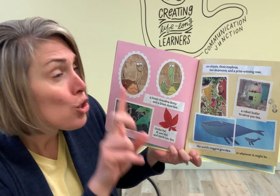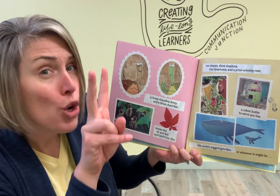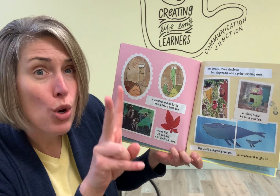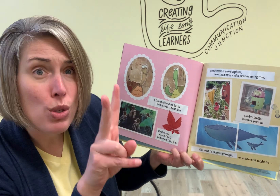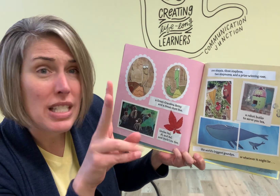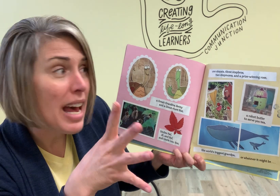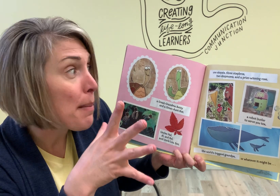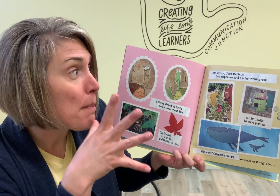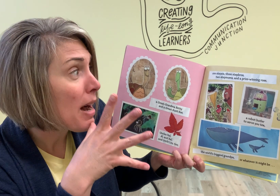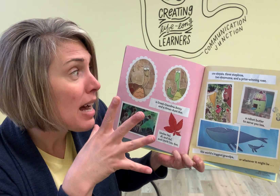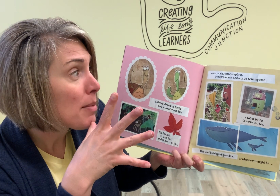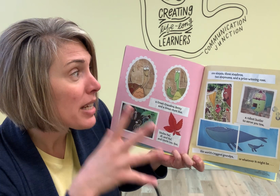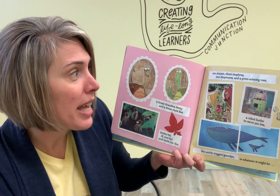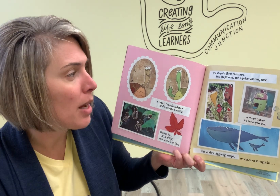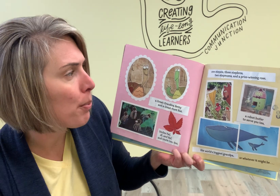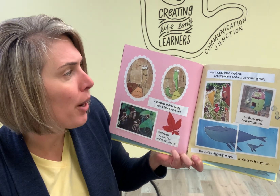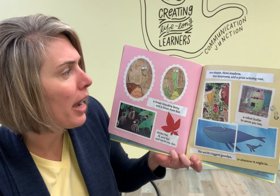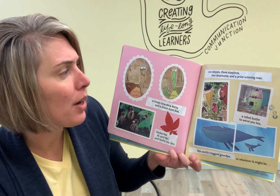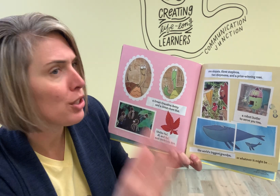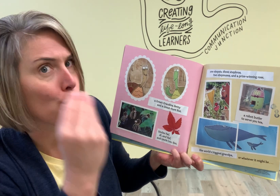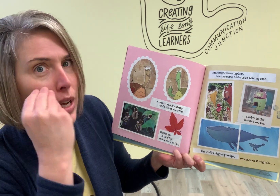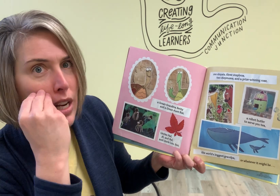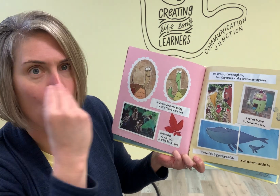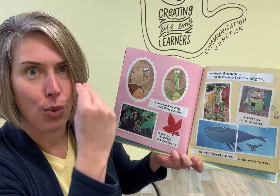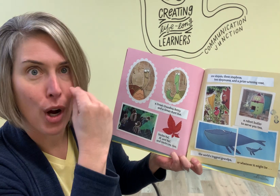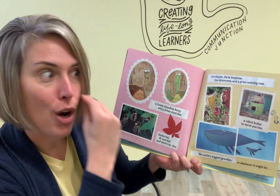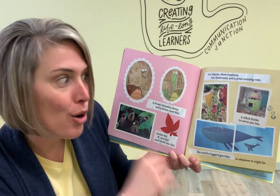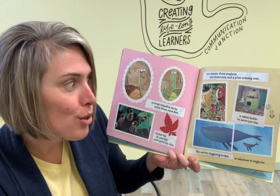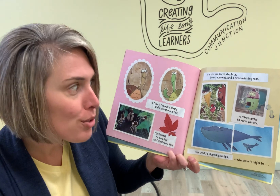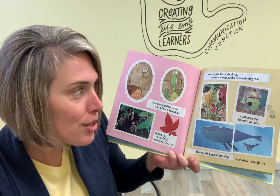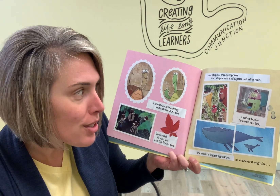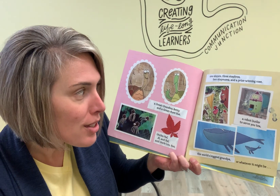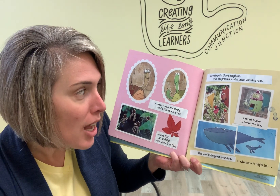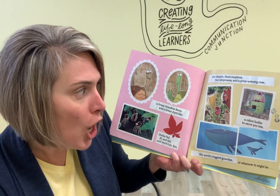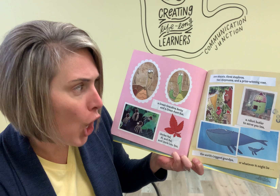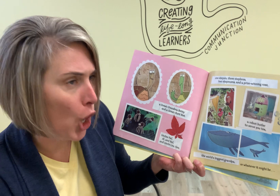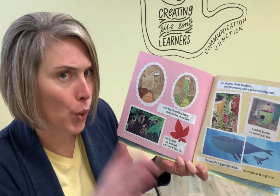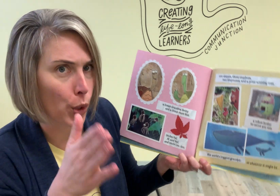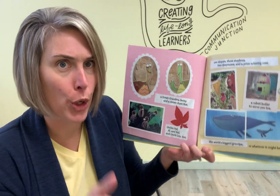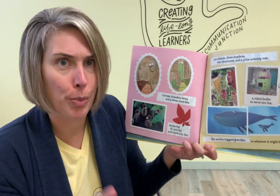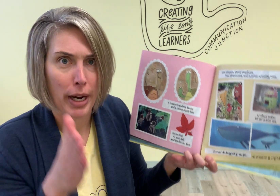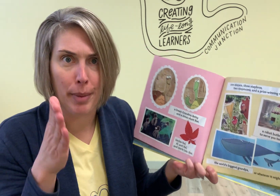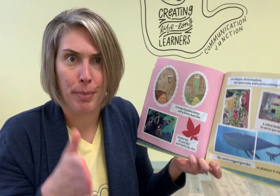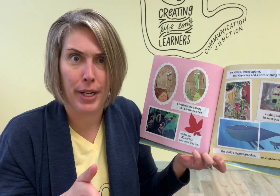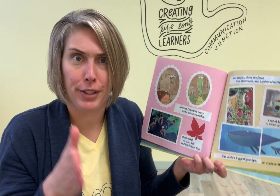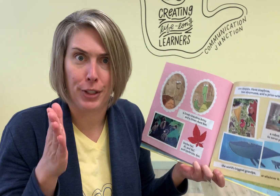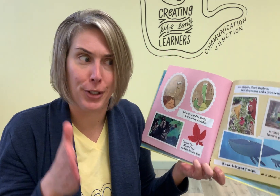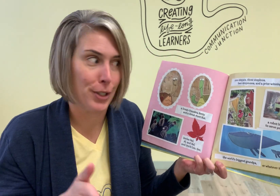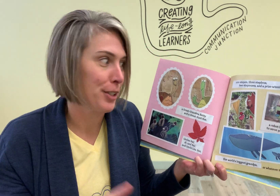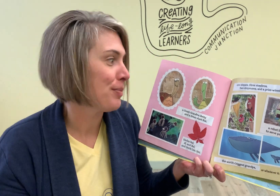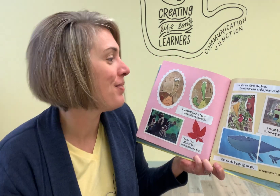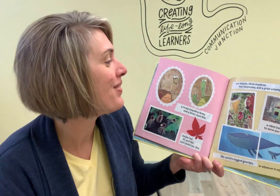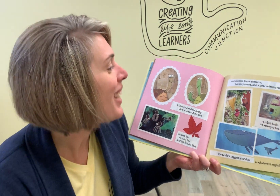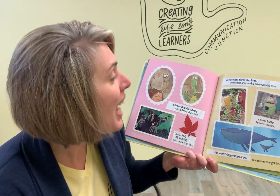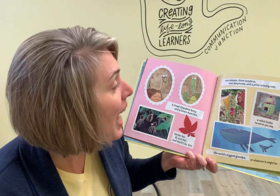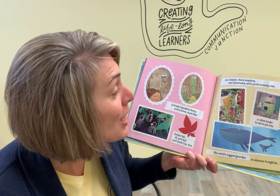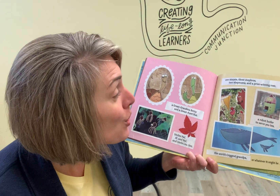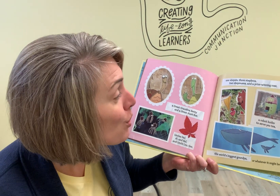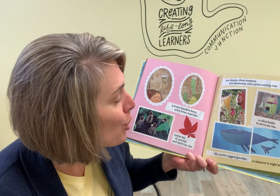2 step-moms, and a prize-winning Rose, a robot butler, to serve